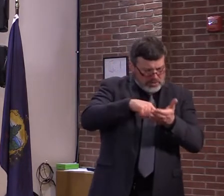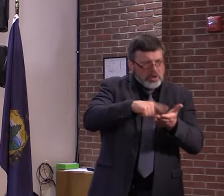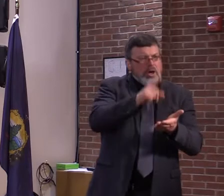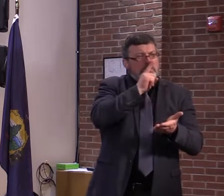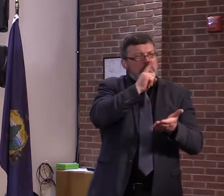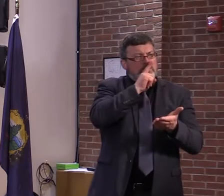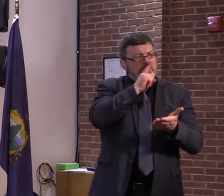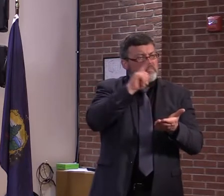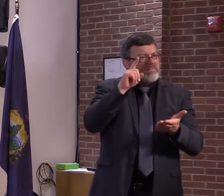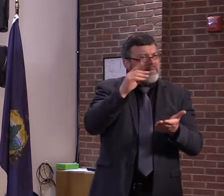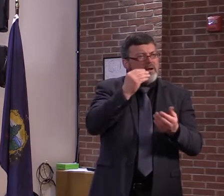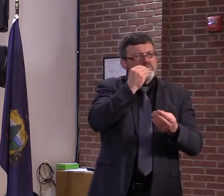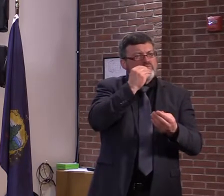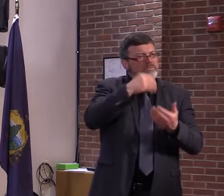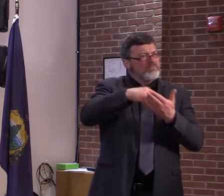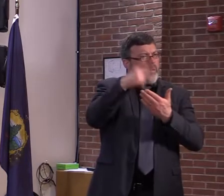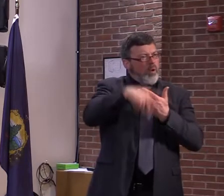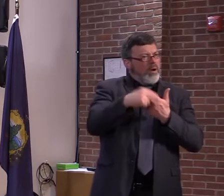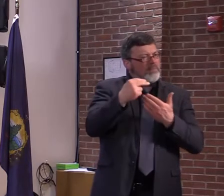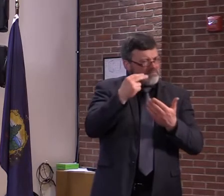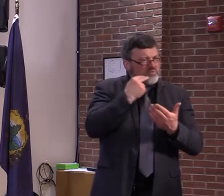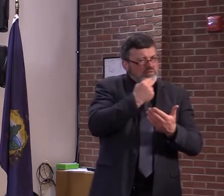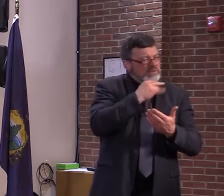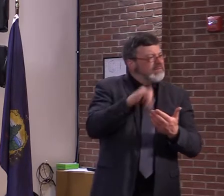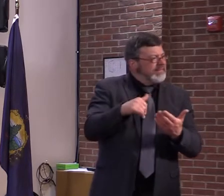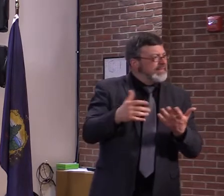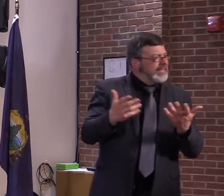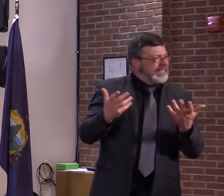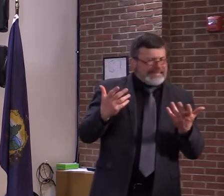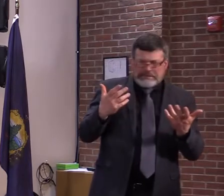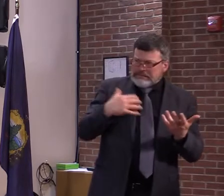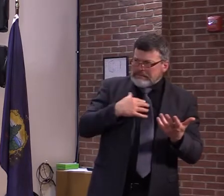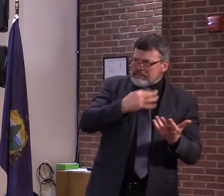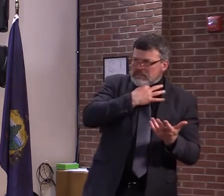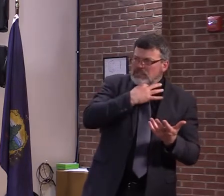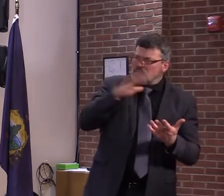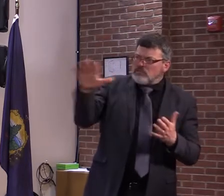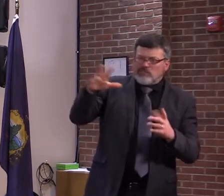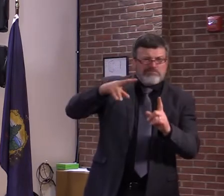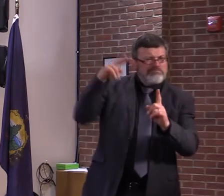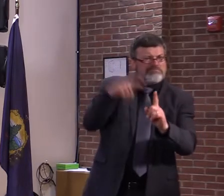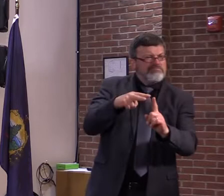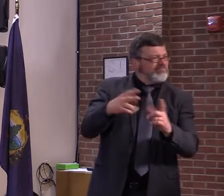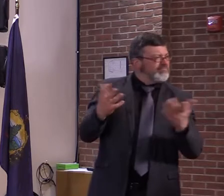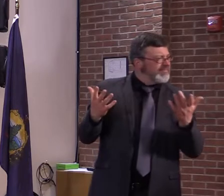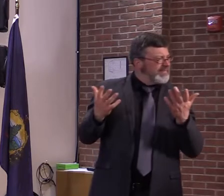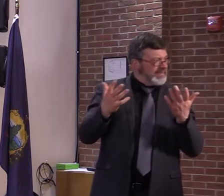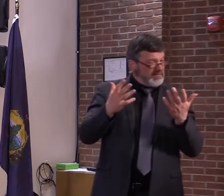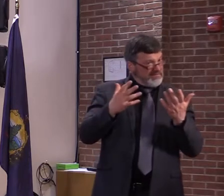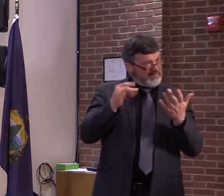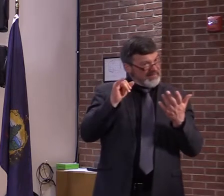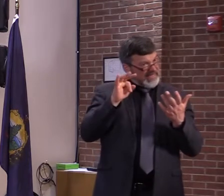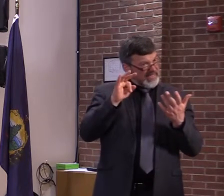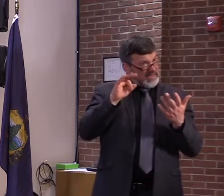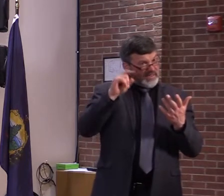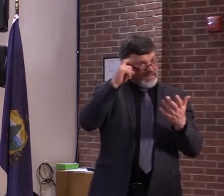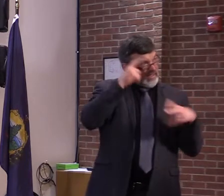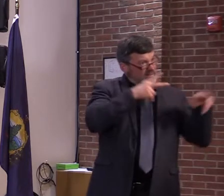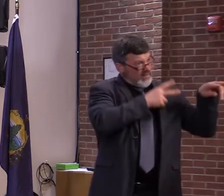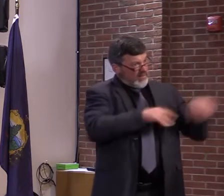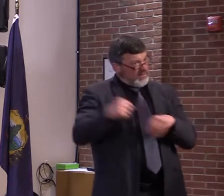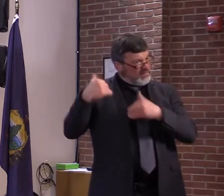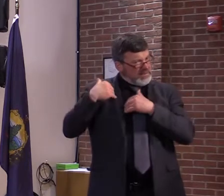broadly, conceptually, what role do you think the state has in making sure that those local... We've invested a lot of money